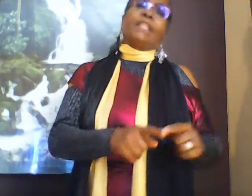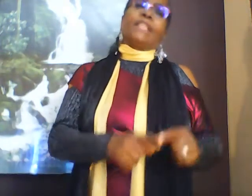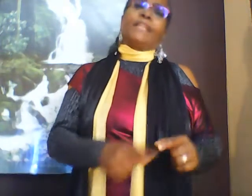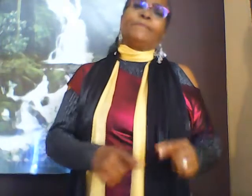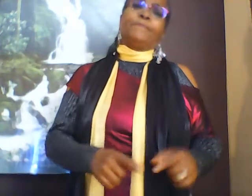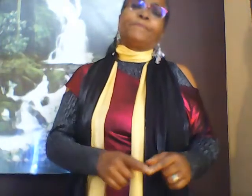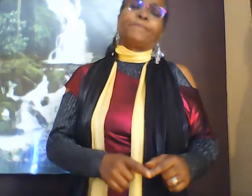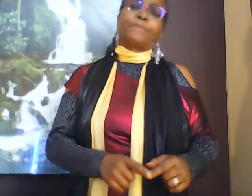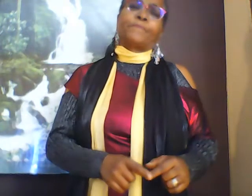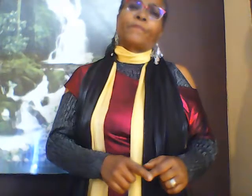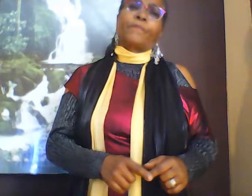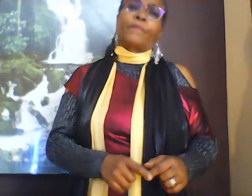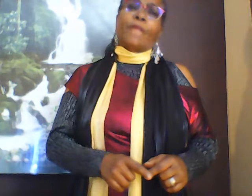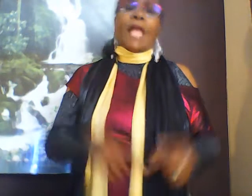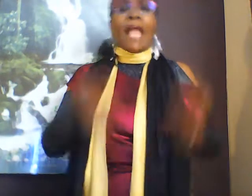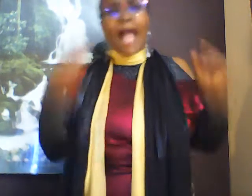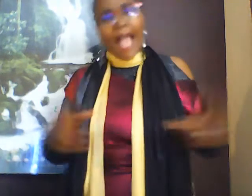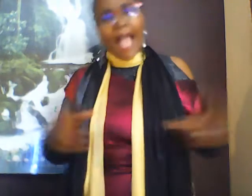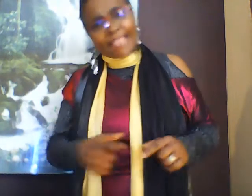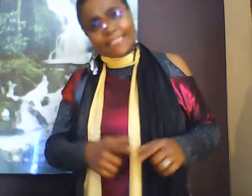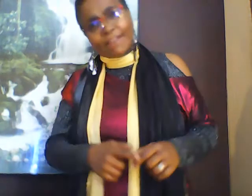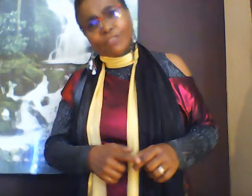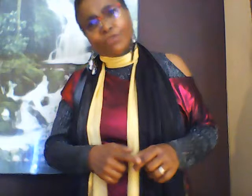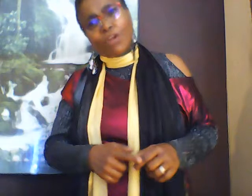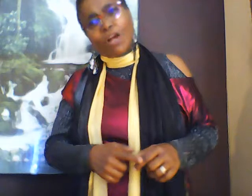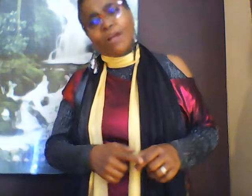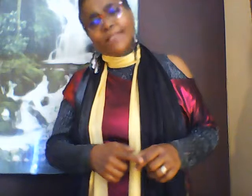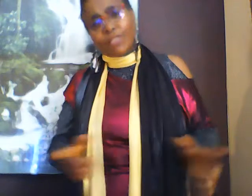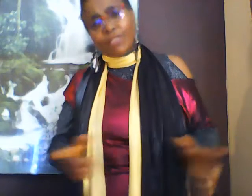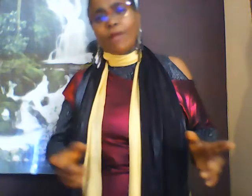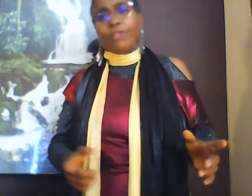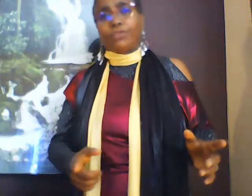disseminated, A intravascular, C coagulation,